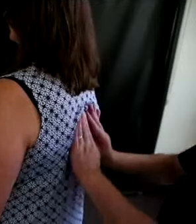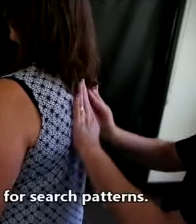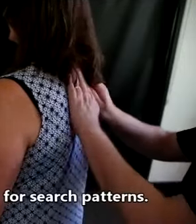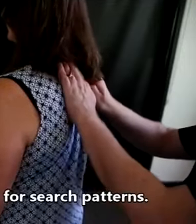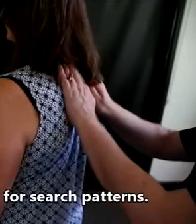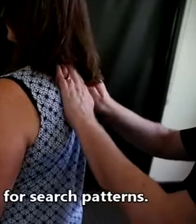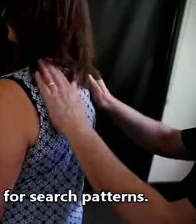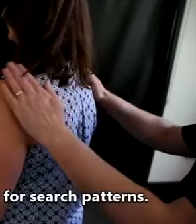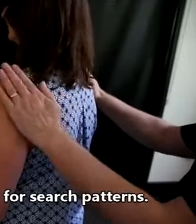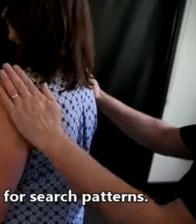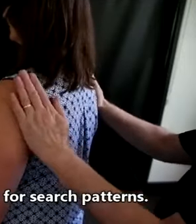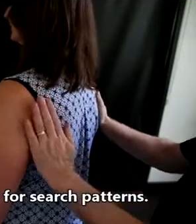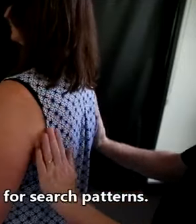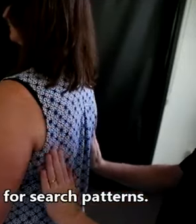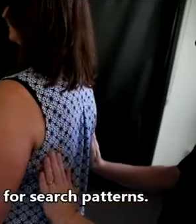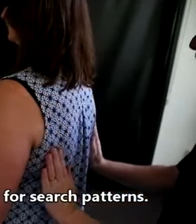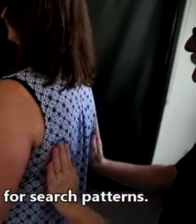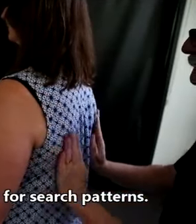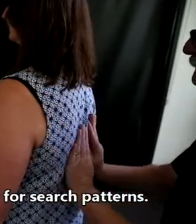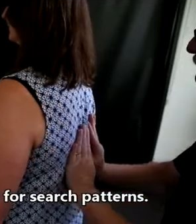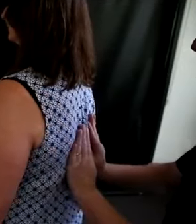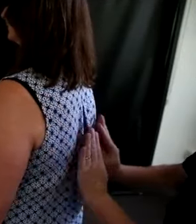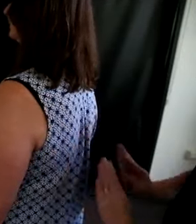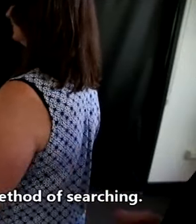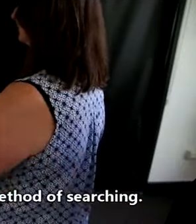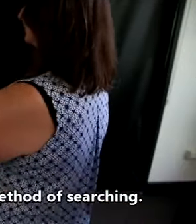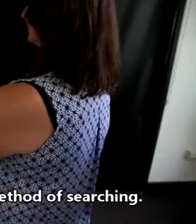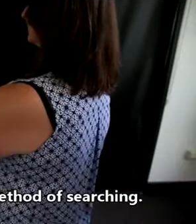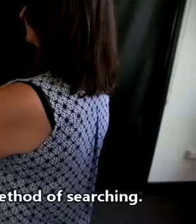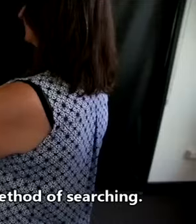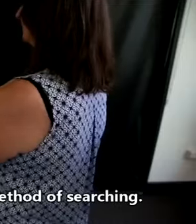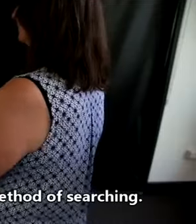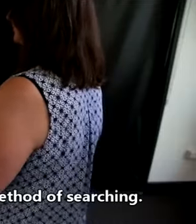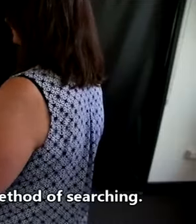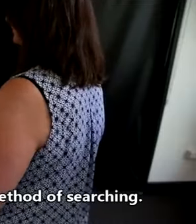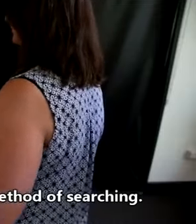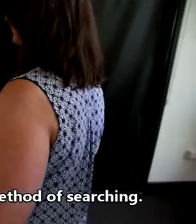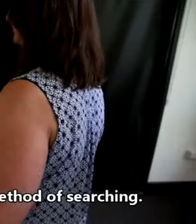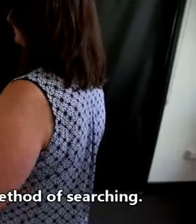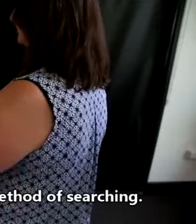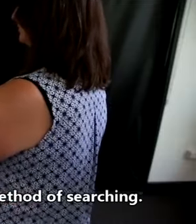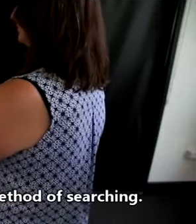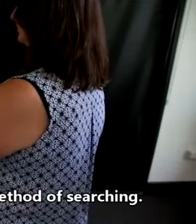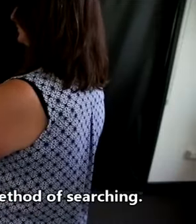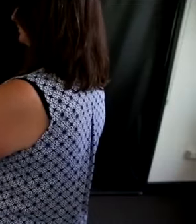This is the haptic symbol for search patterns. Firstly, using the grid method of searching.